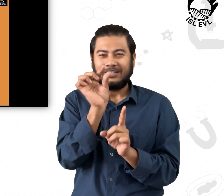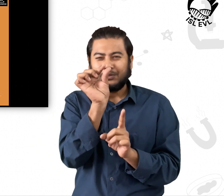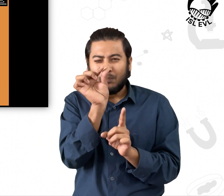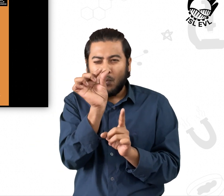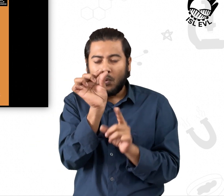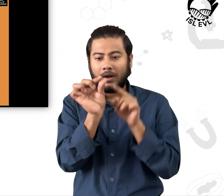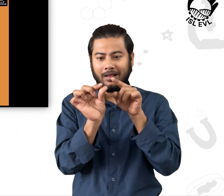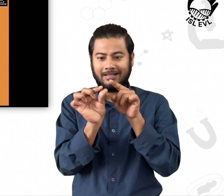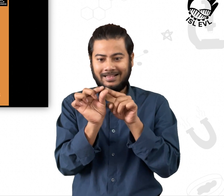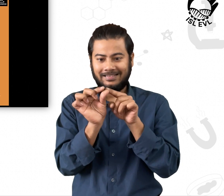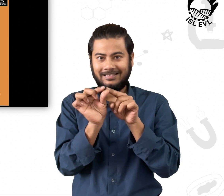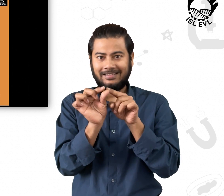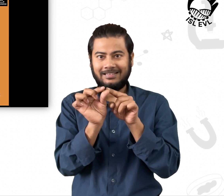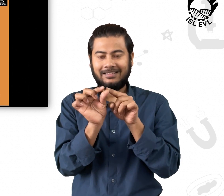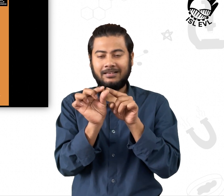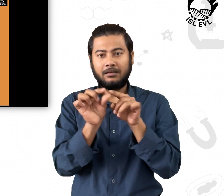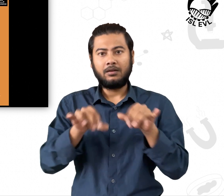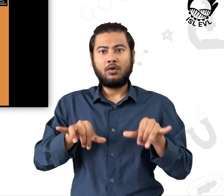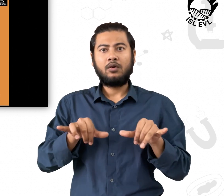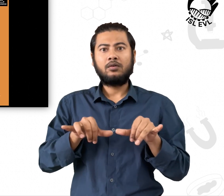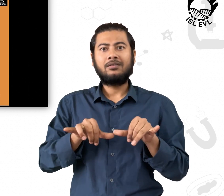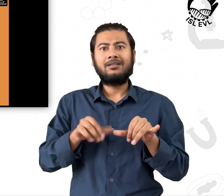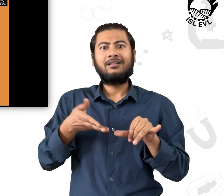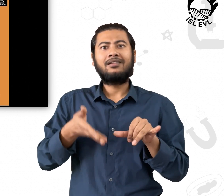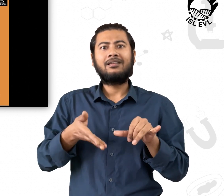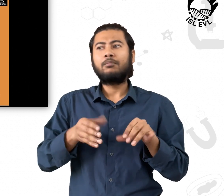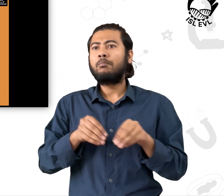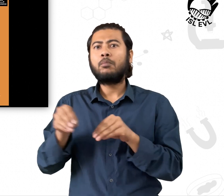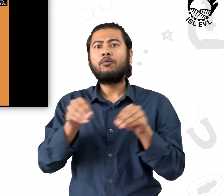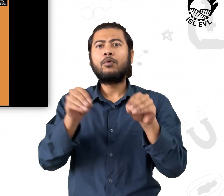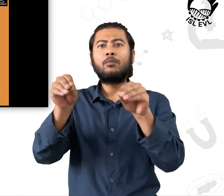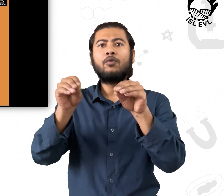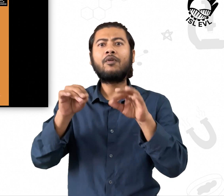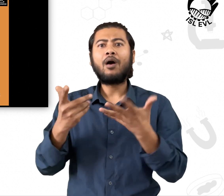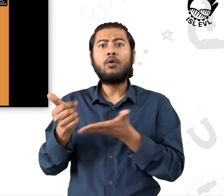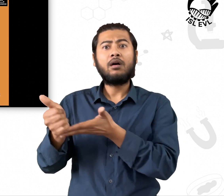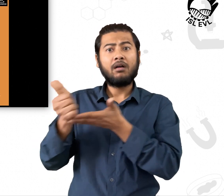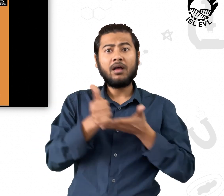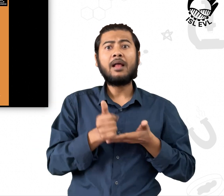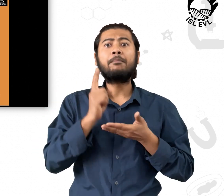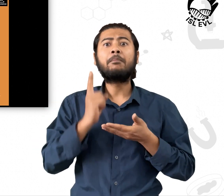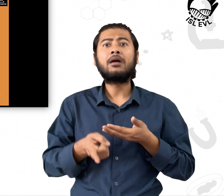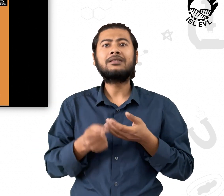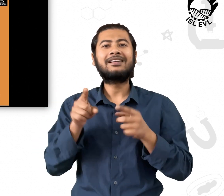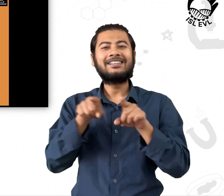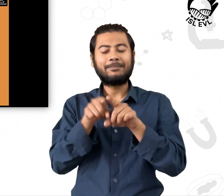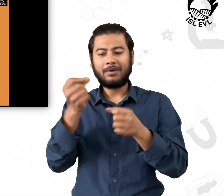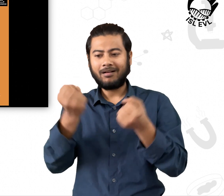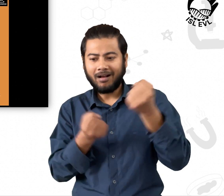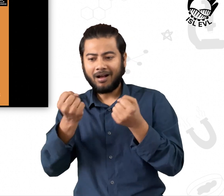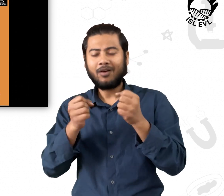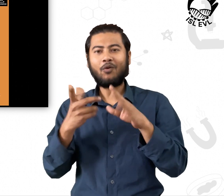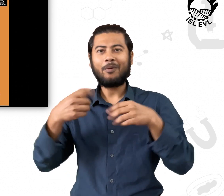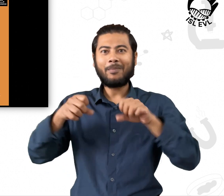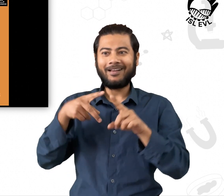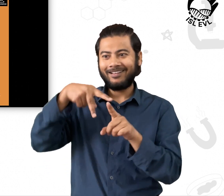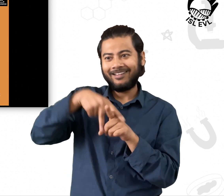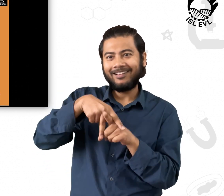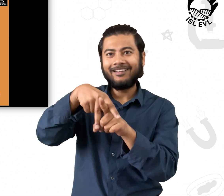are sitting on the hyphae and are looking to hitch a ride to a different place, right? So they are stuck in the soil and can't